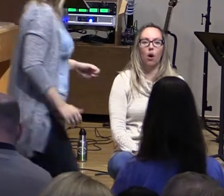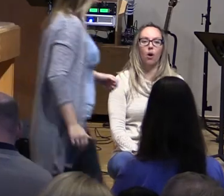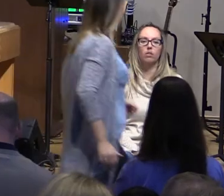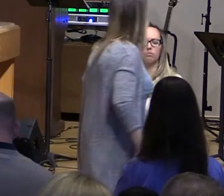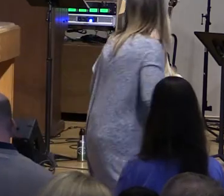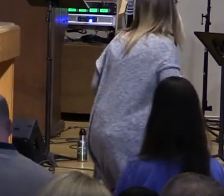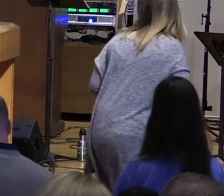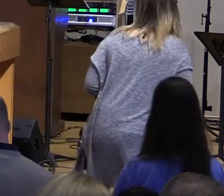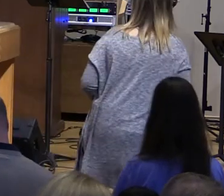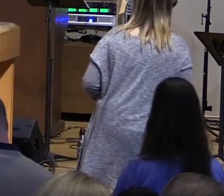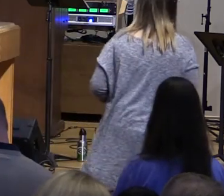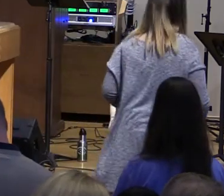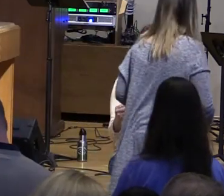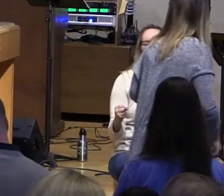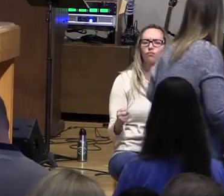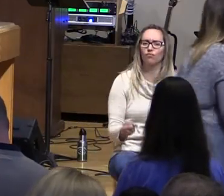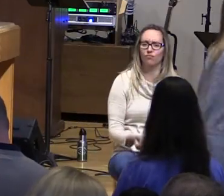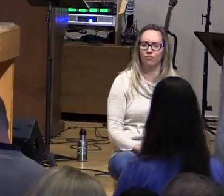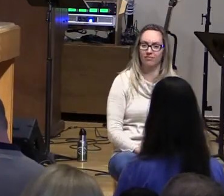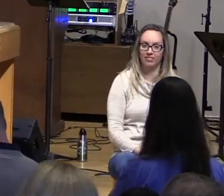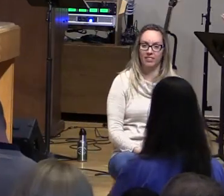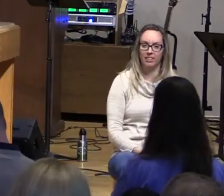Hi, Patrick.